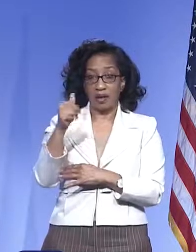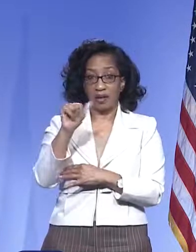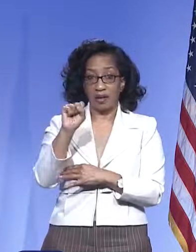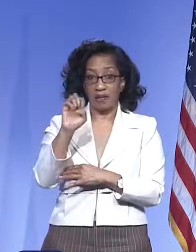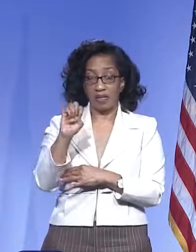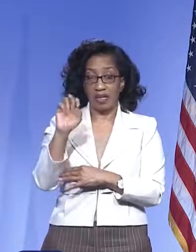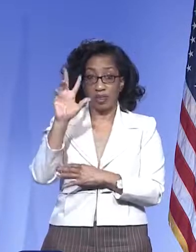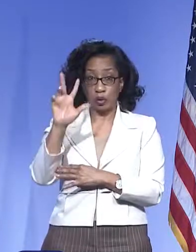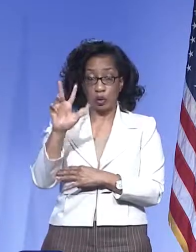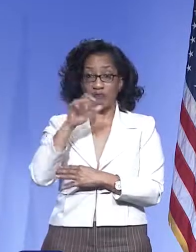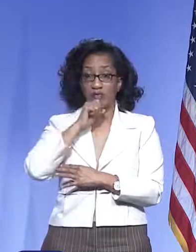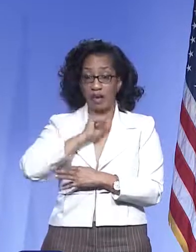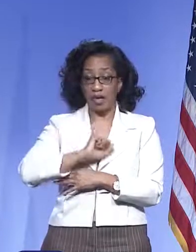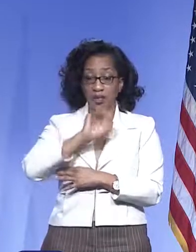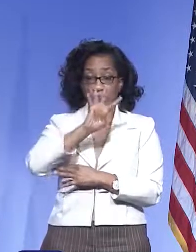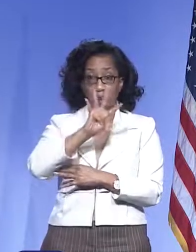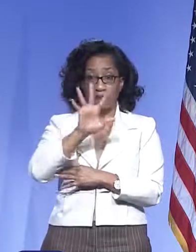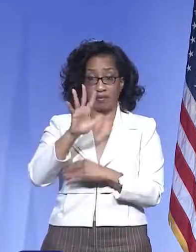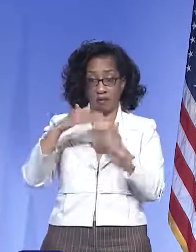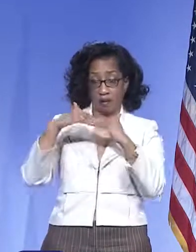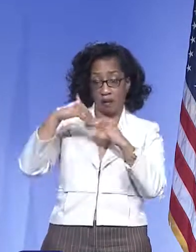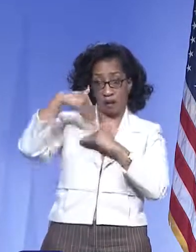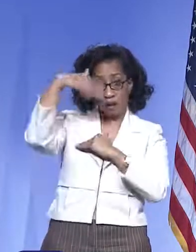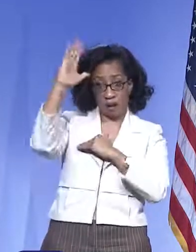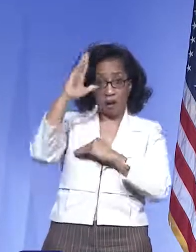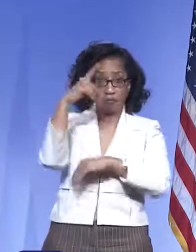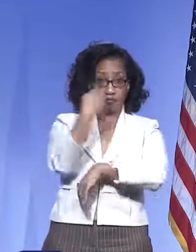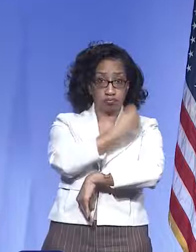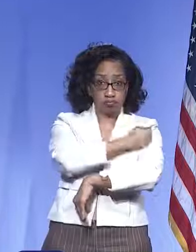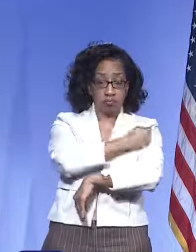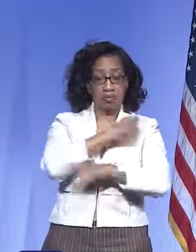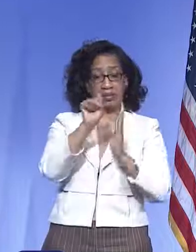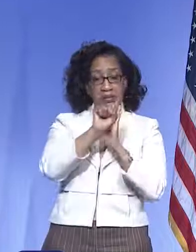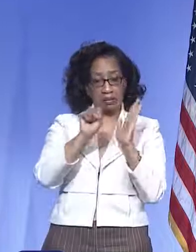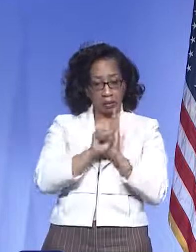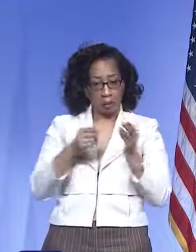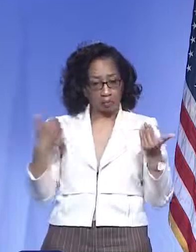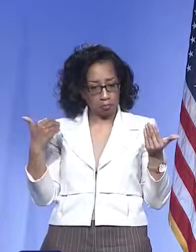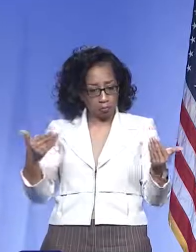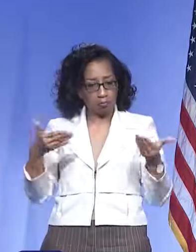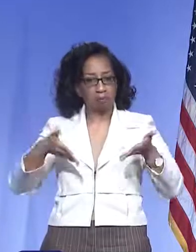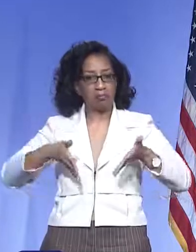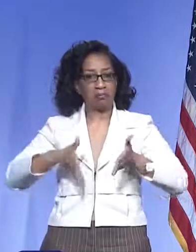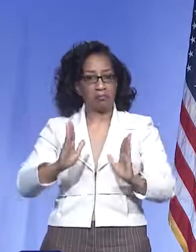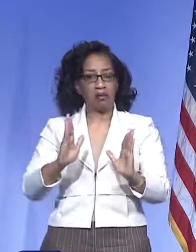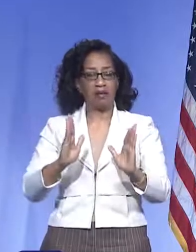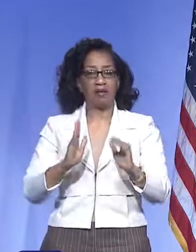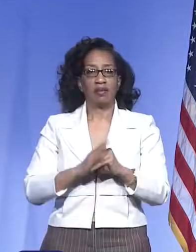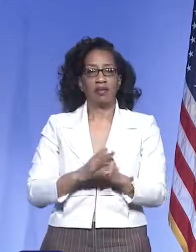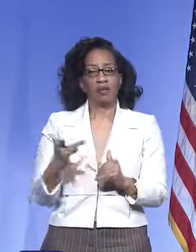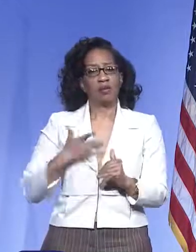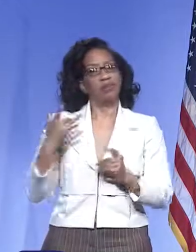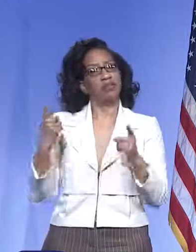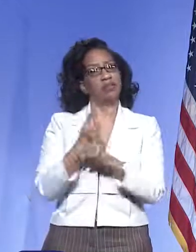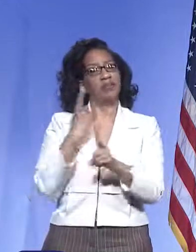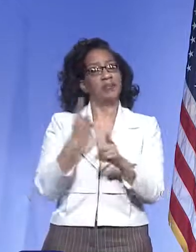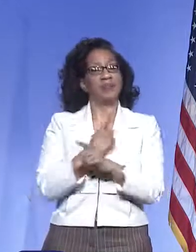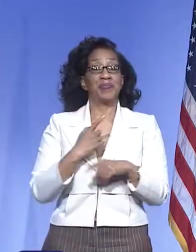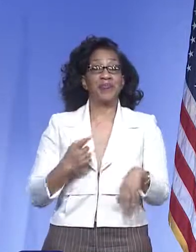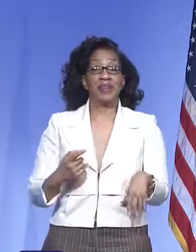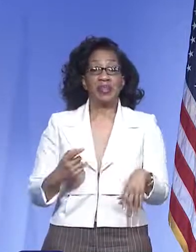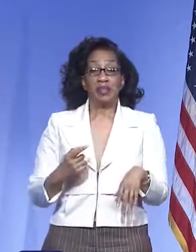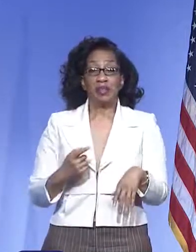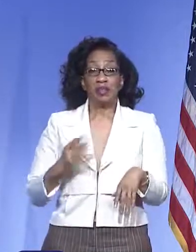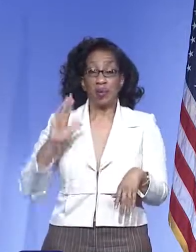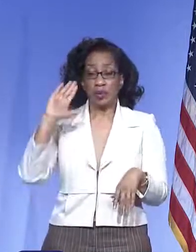45 and up. We have been given permission from the state to move forward at the pace that we believe is appropriate. And so because we had seen